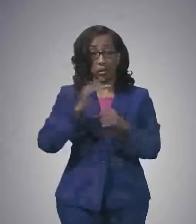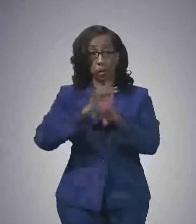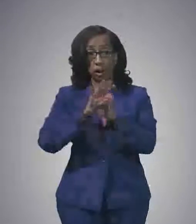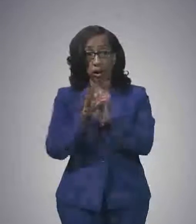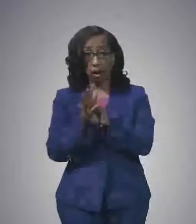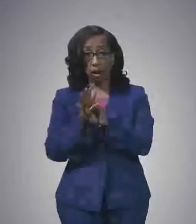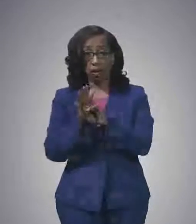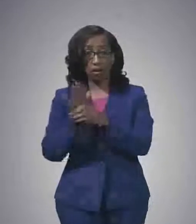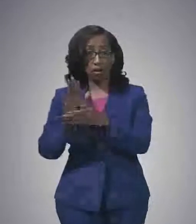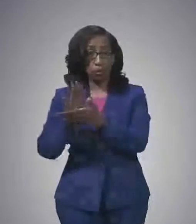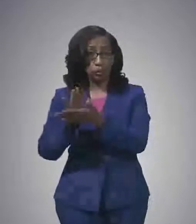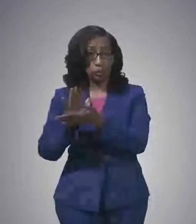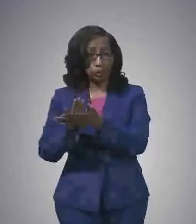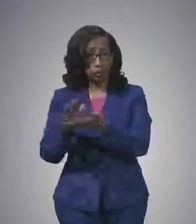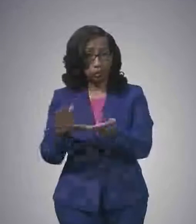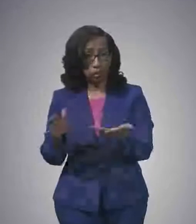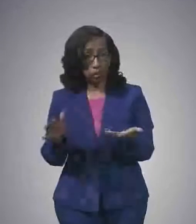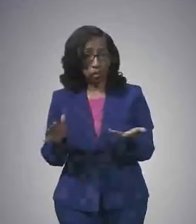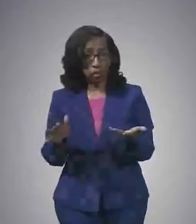different schools.